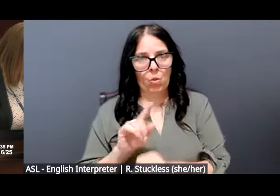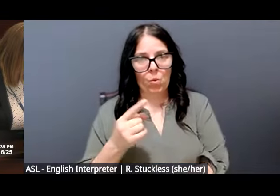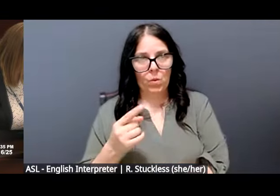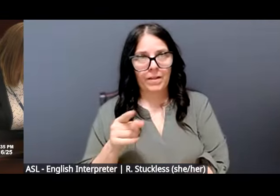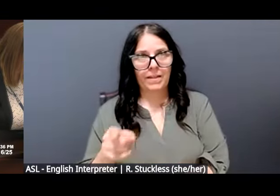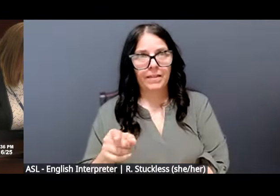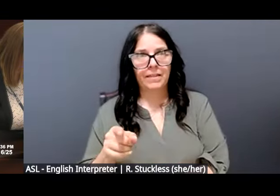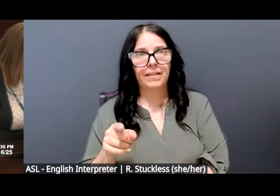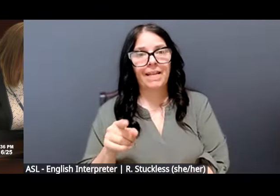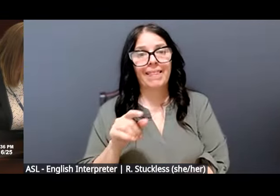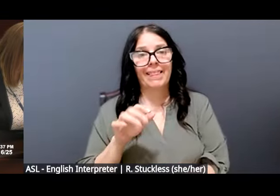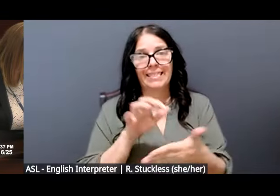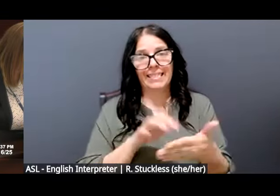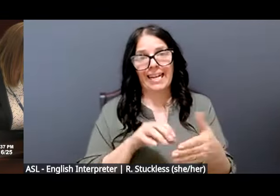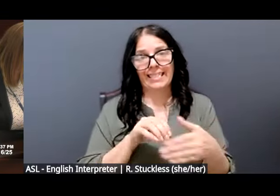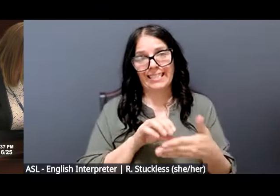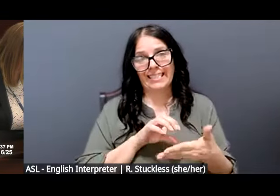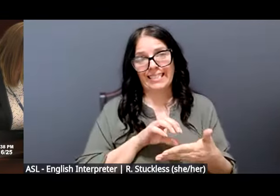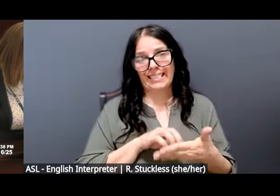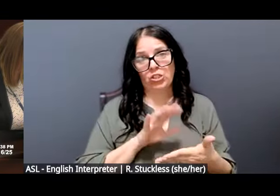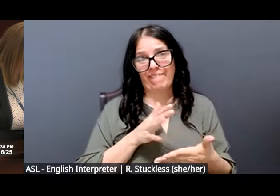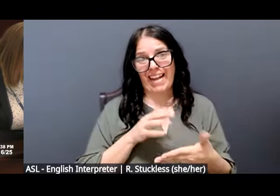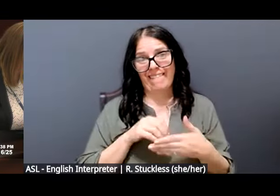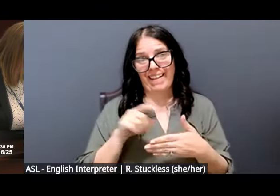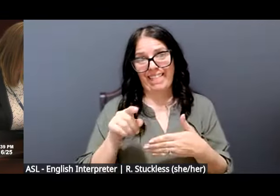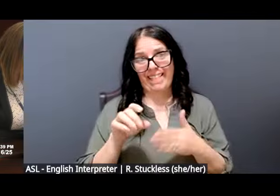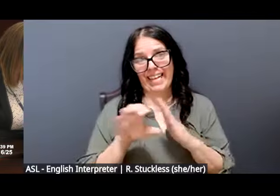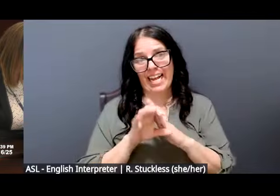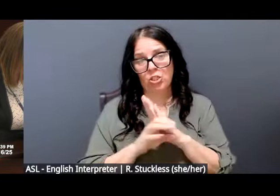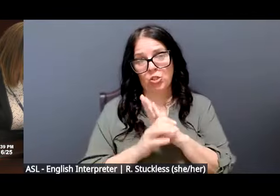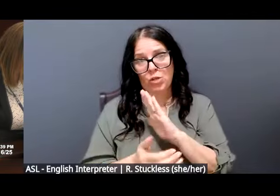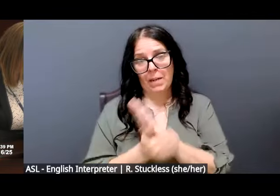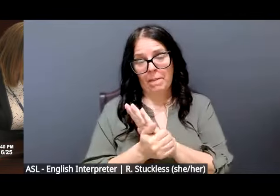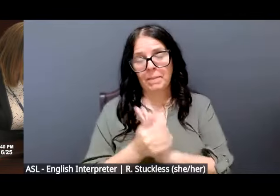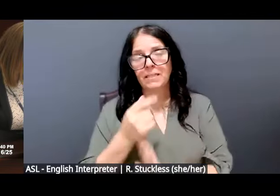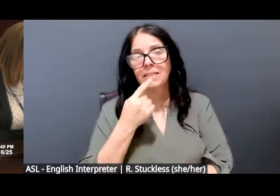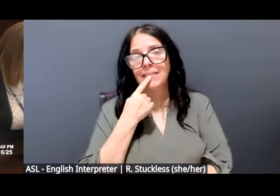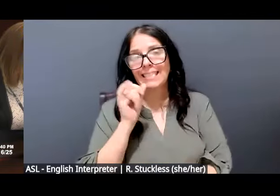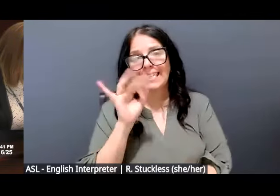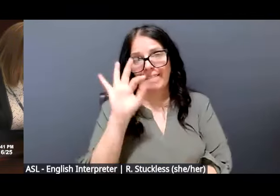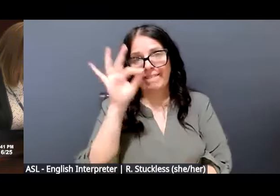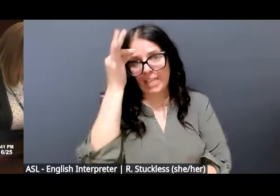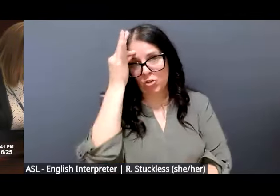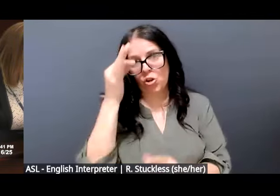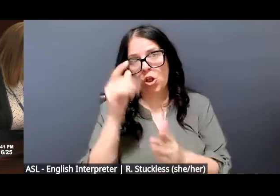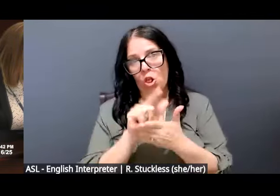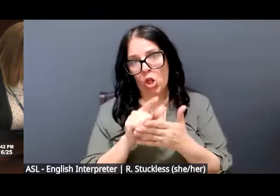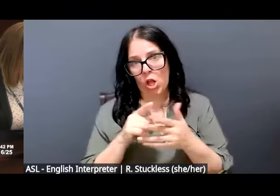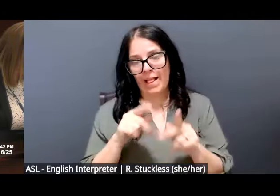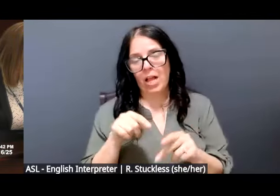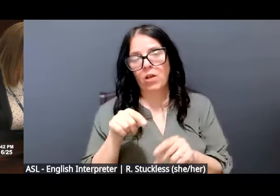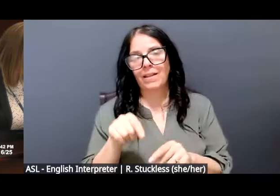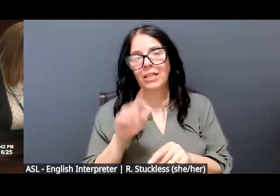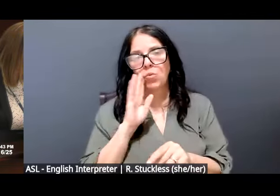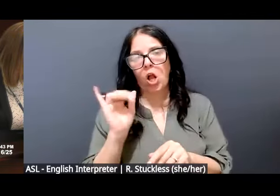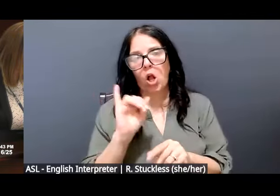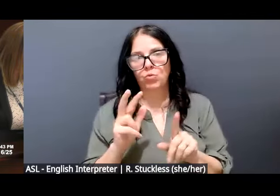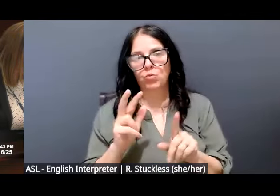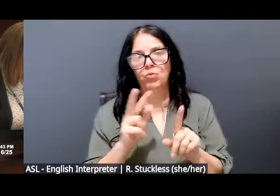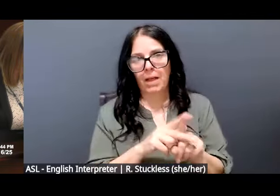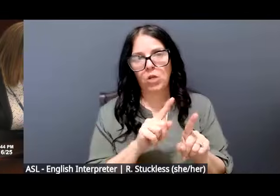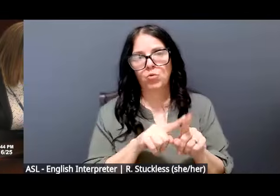in subsection 5 specifically says, if federal law allows, this requirement shall also apply to registrations to vote in